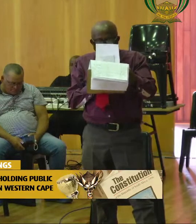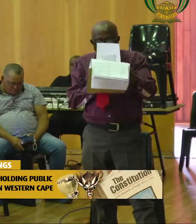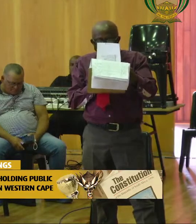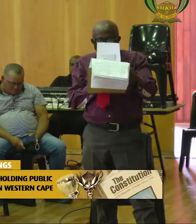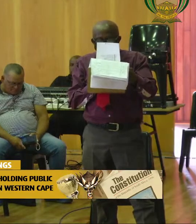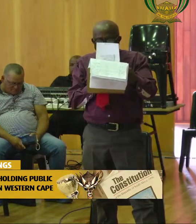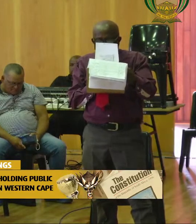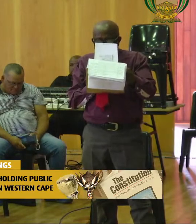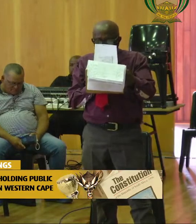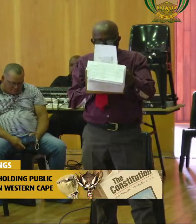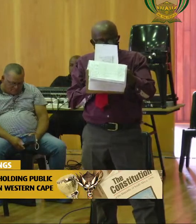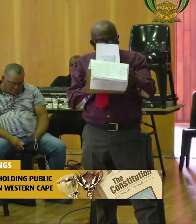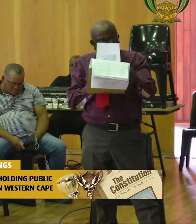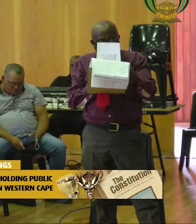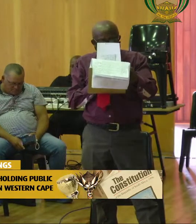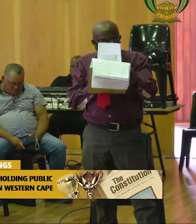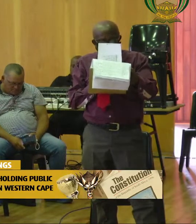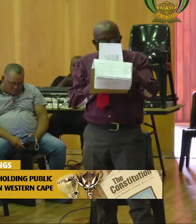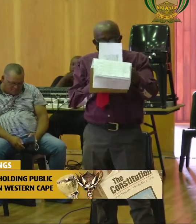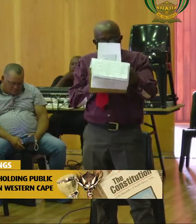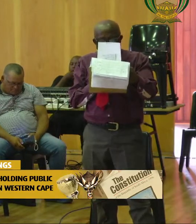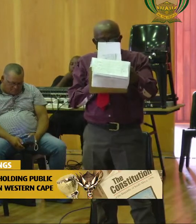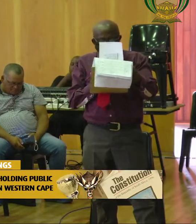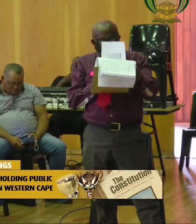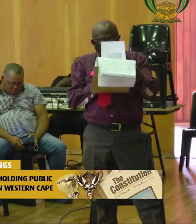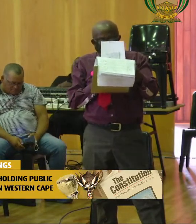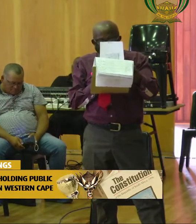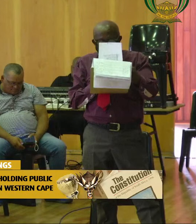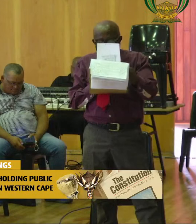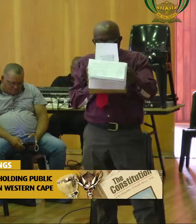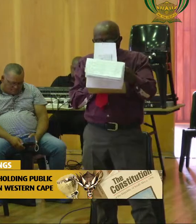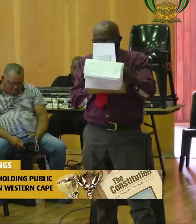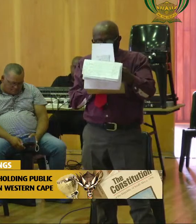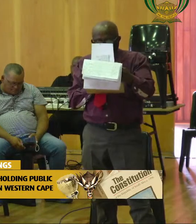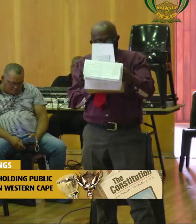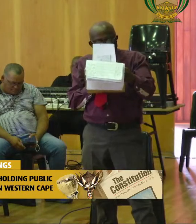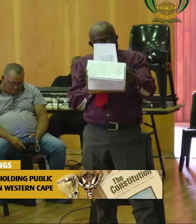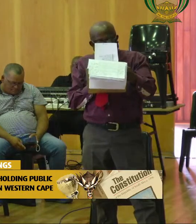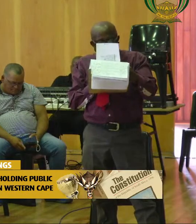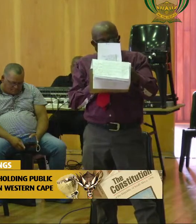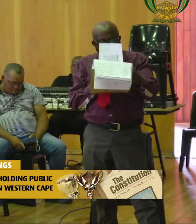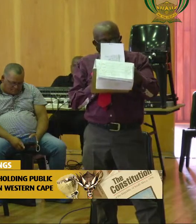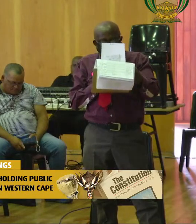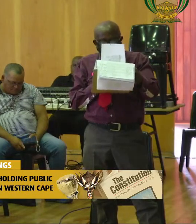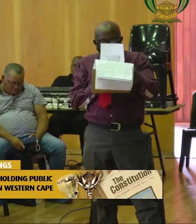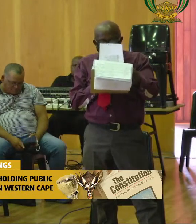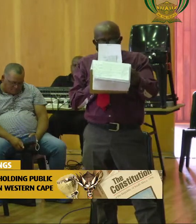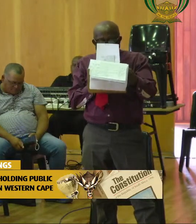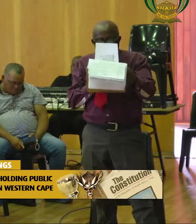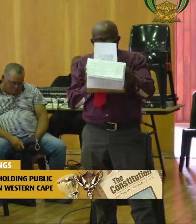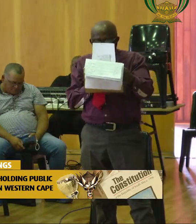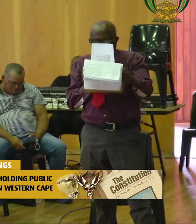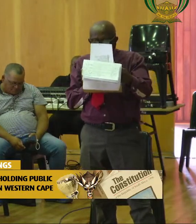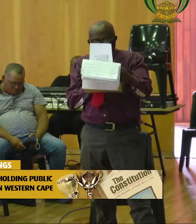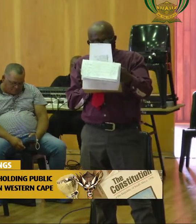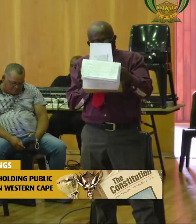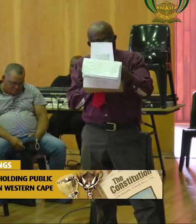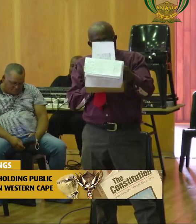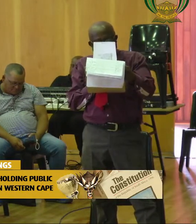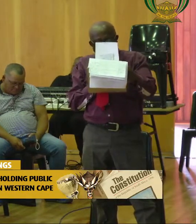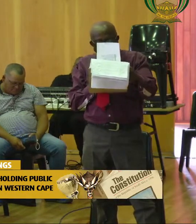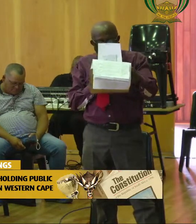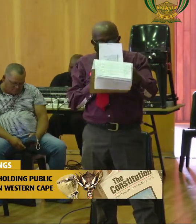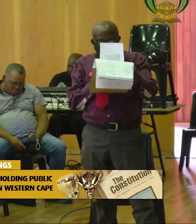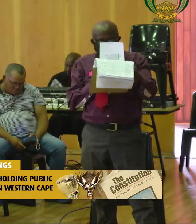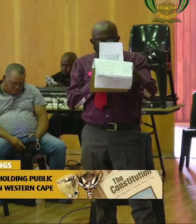We do not approve this independence and the local structures. What do you vote for? Me, finally, you